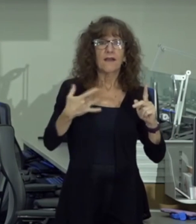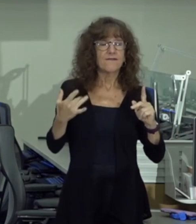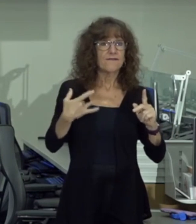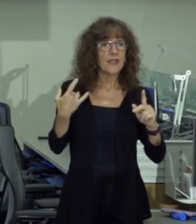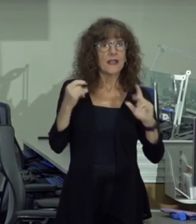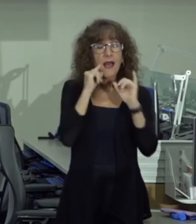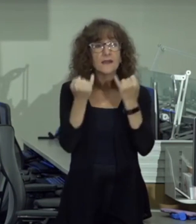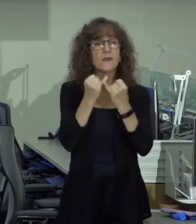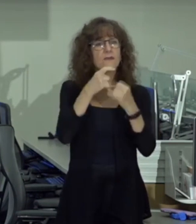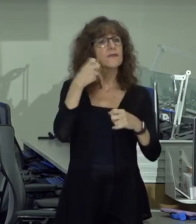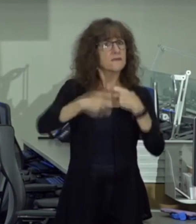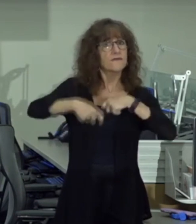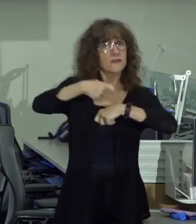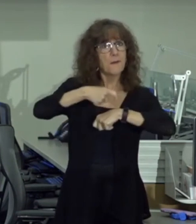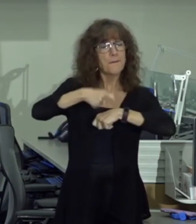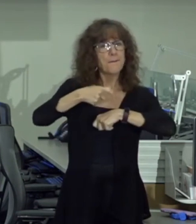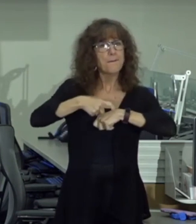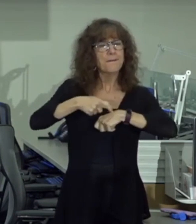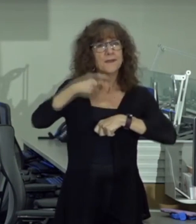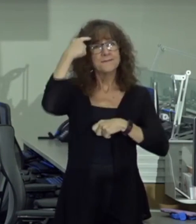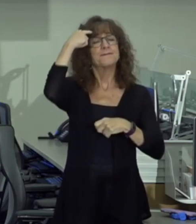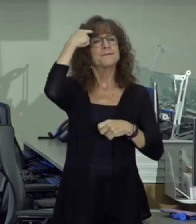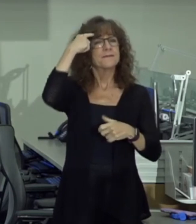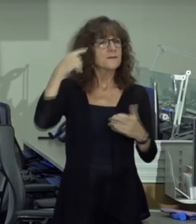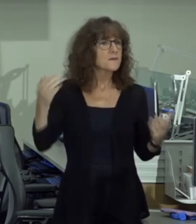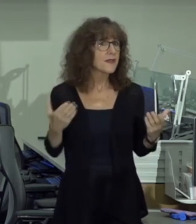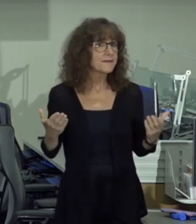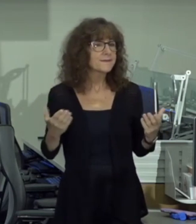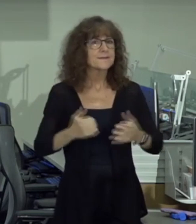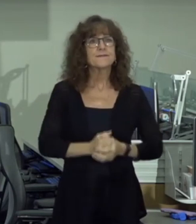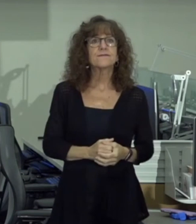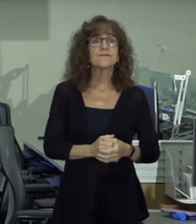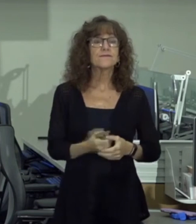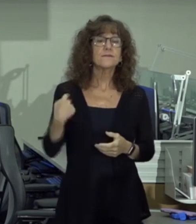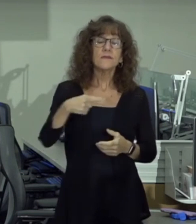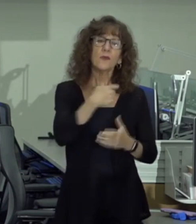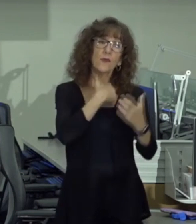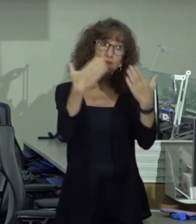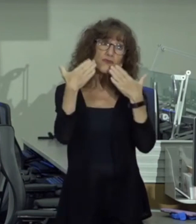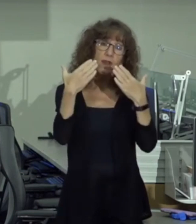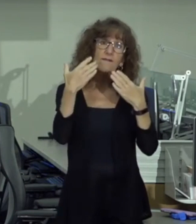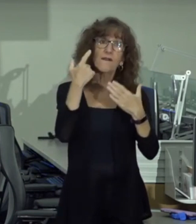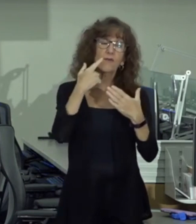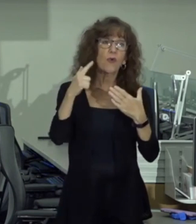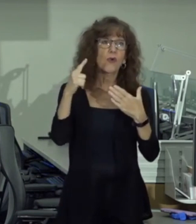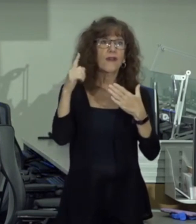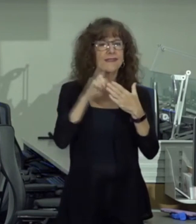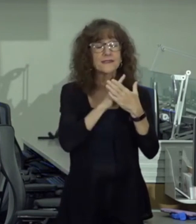been a really tough time. And so what it reminds us of is that we are so grateful for the discipline